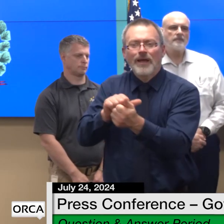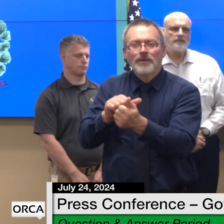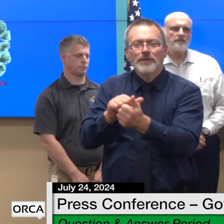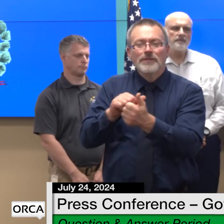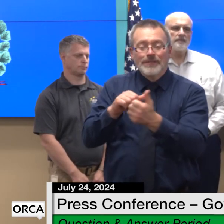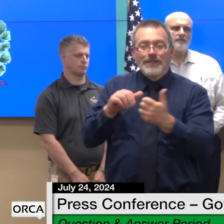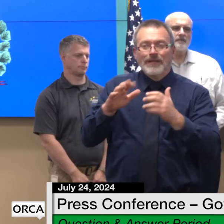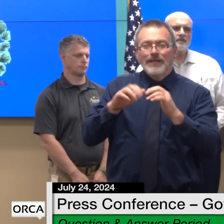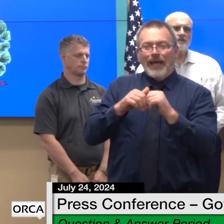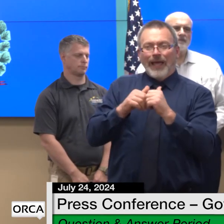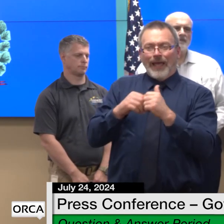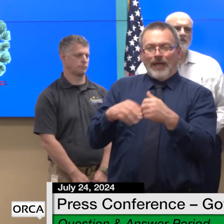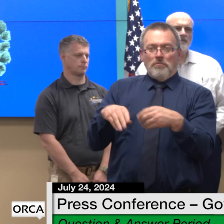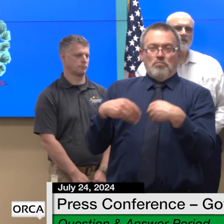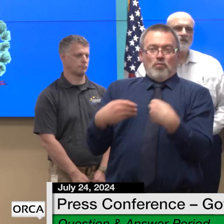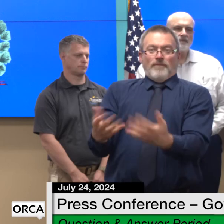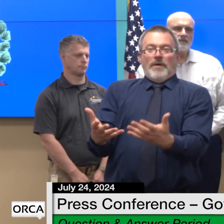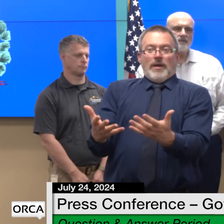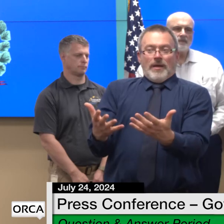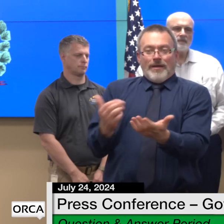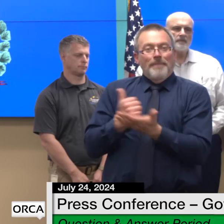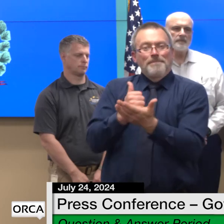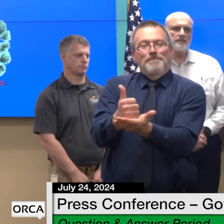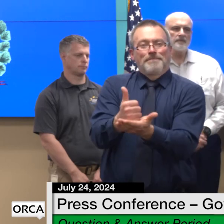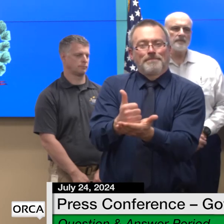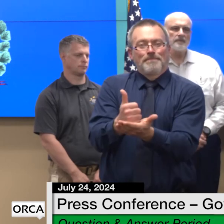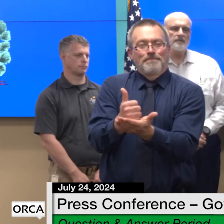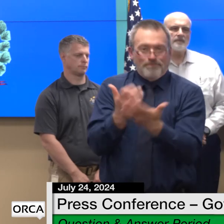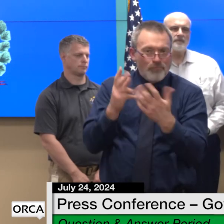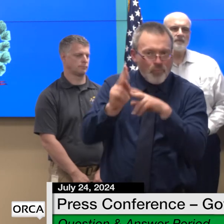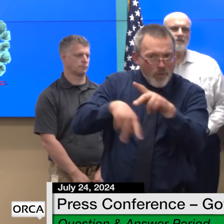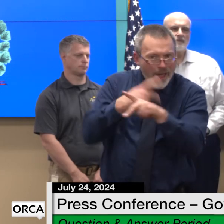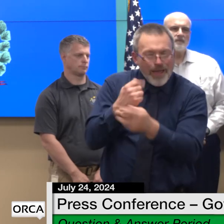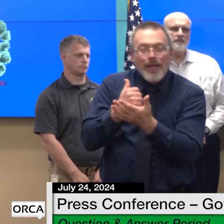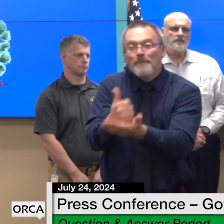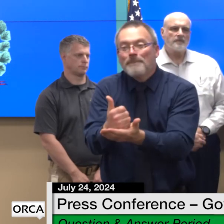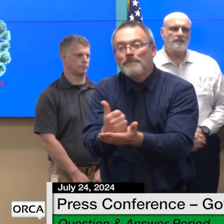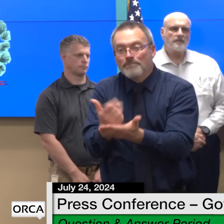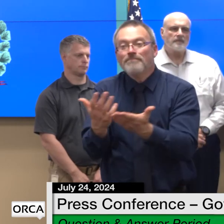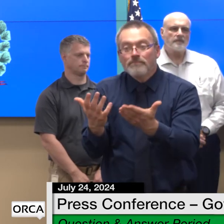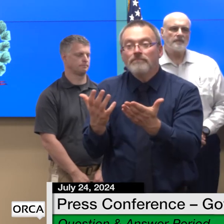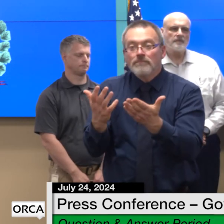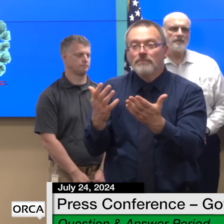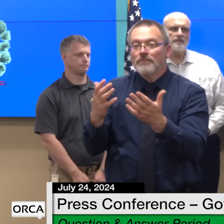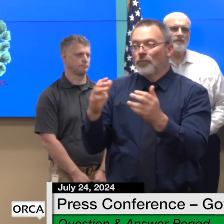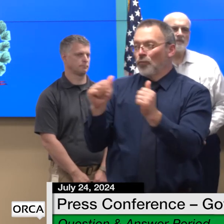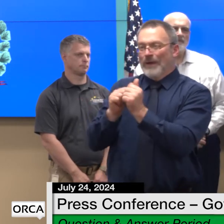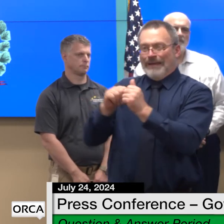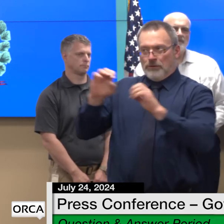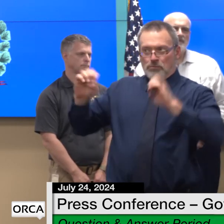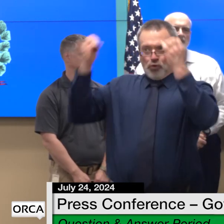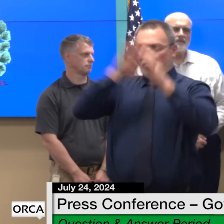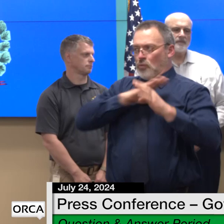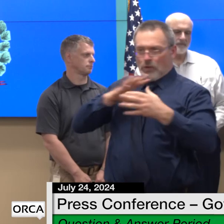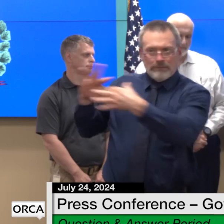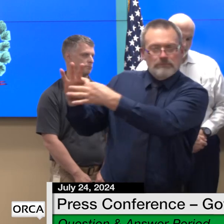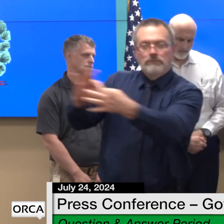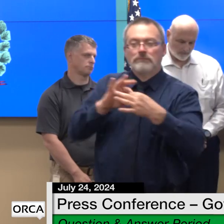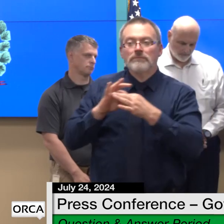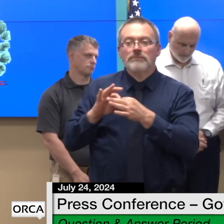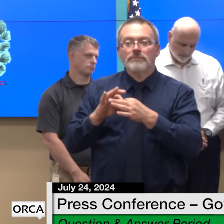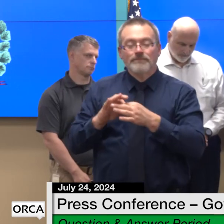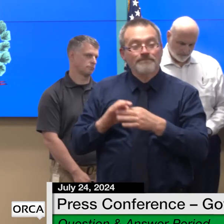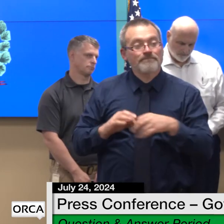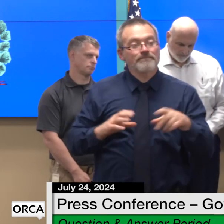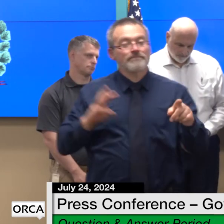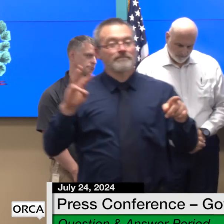well, we'd like to provide some assistance, but I'm going to have to deal with the emergency board to do that. That was actually the other question, is do you see